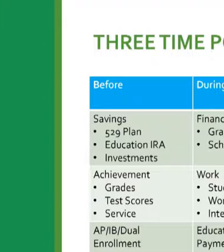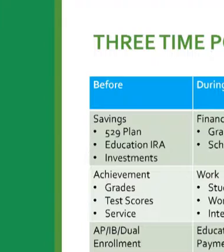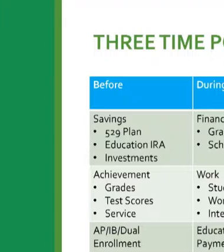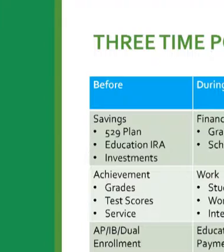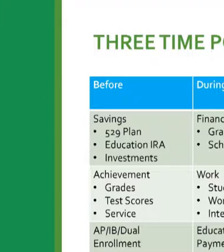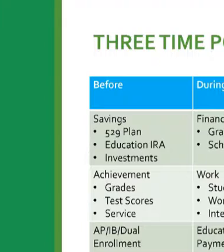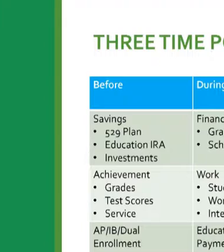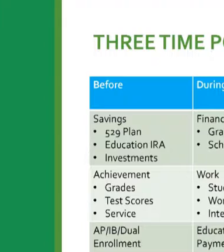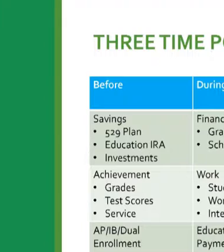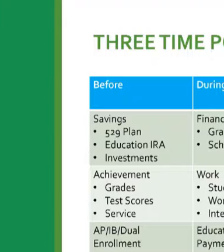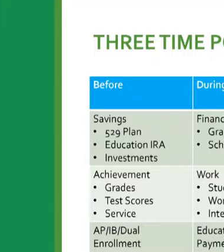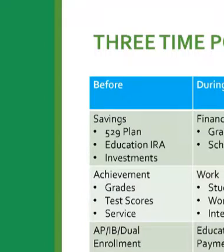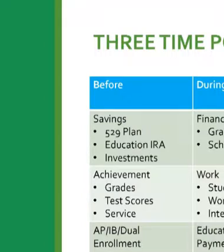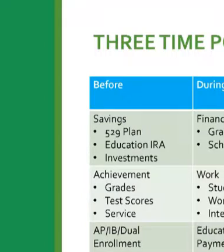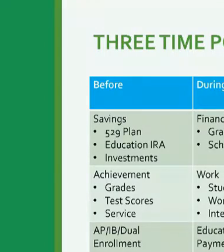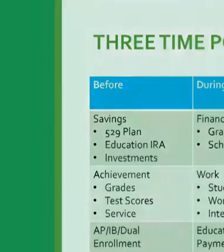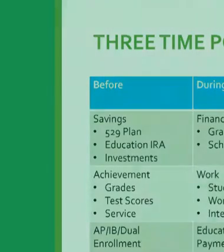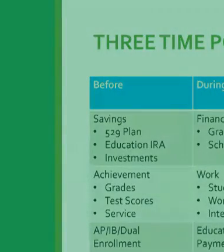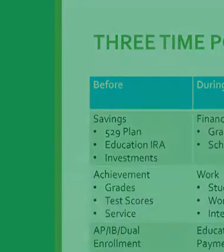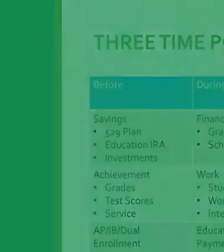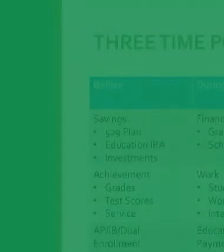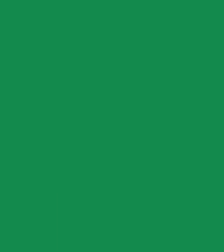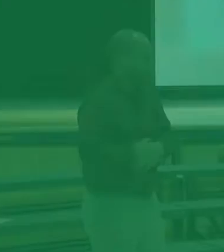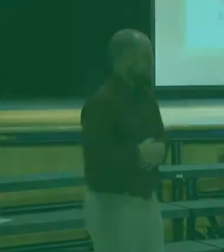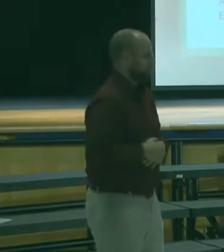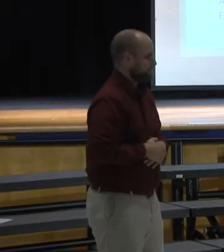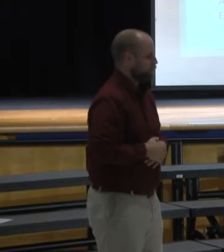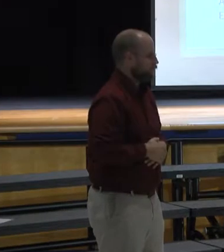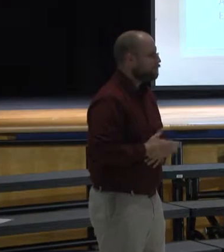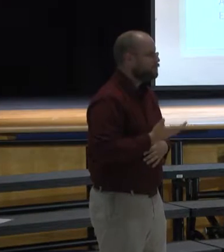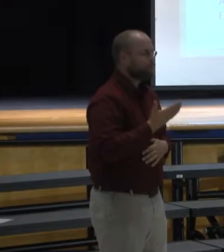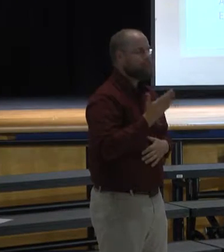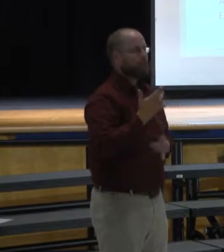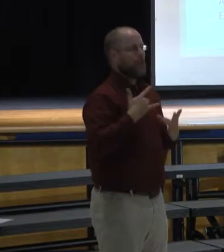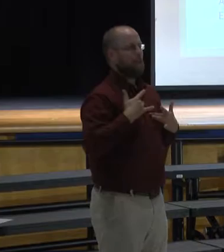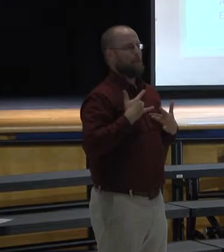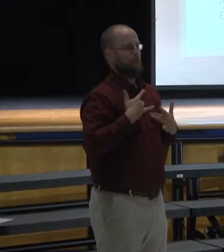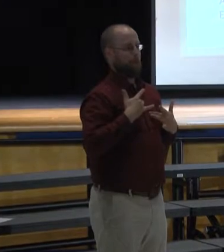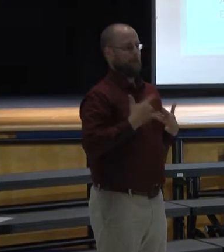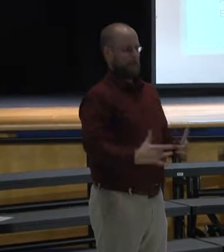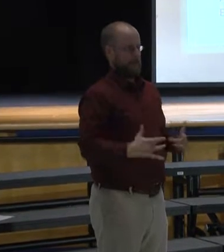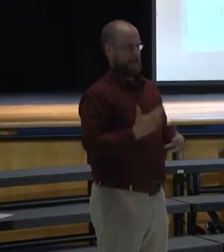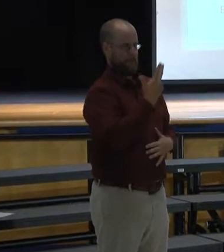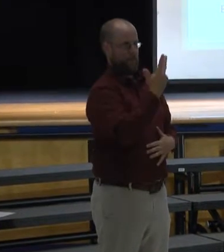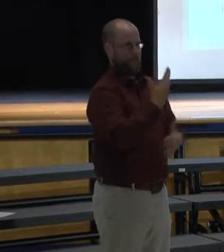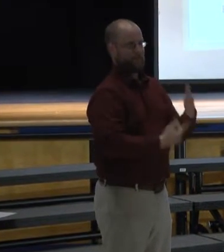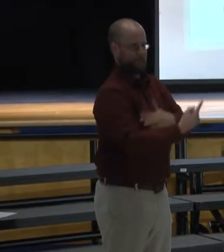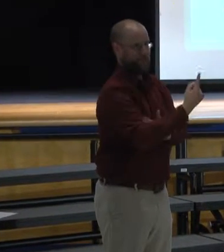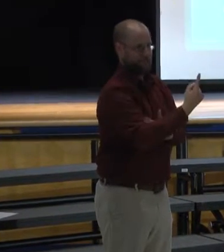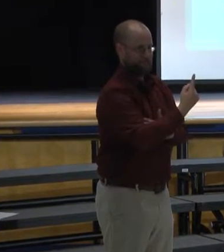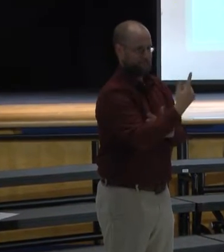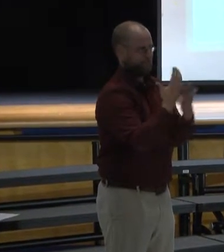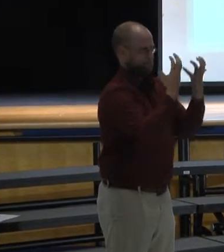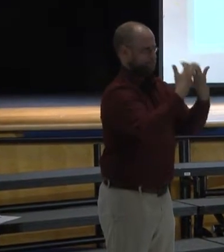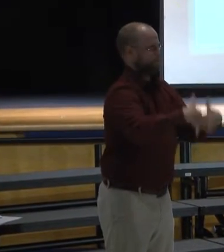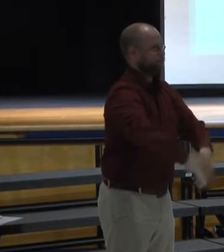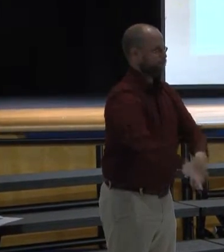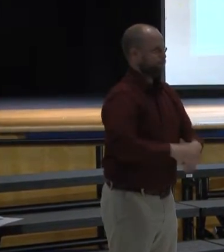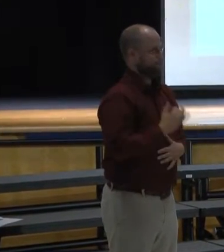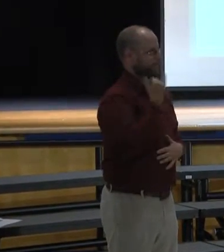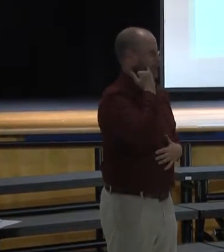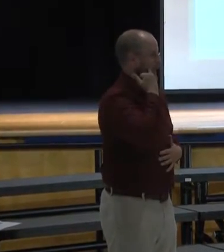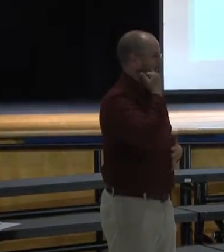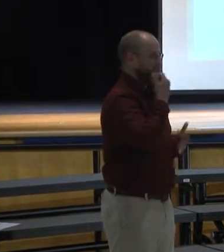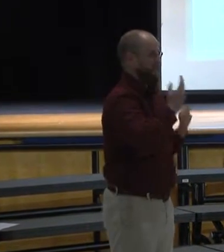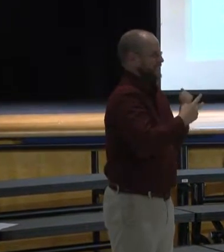loans or some other financial arrangement they might have made. But usually it's a combination of all three things. So if you're short on the savings,